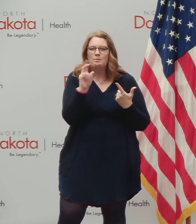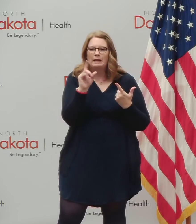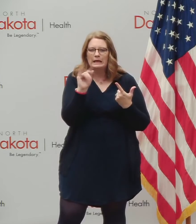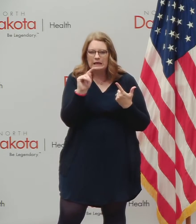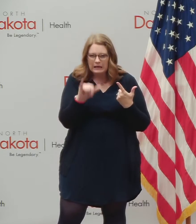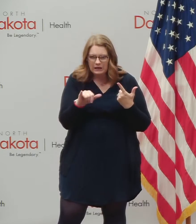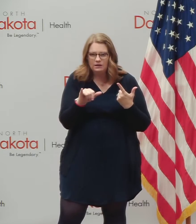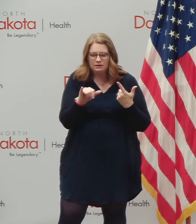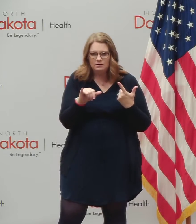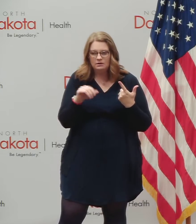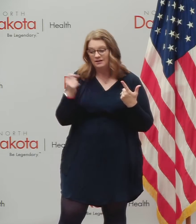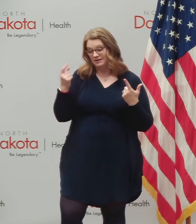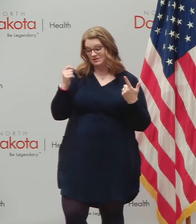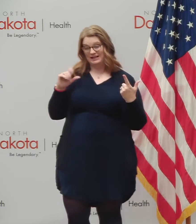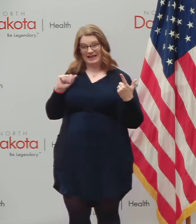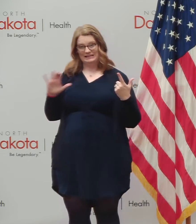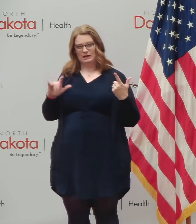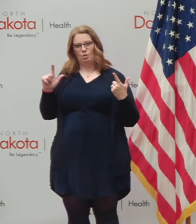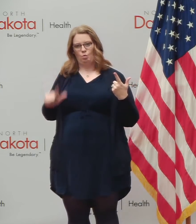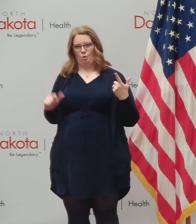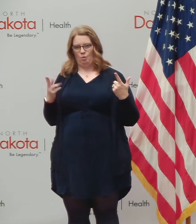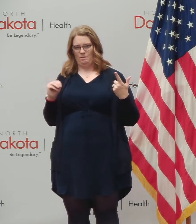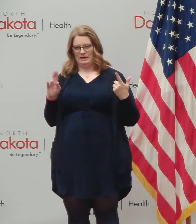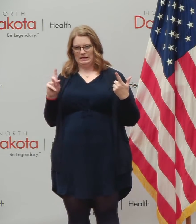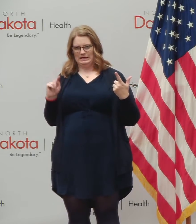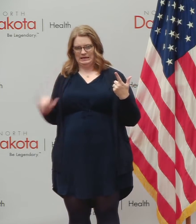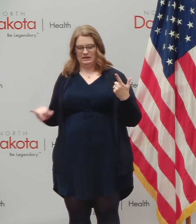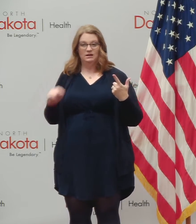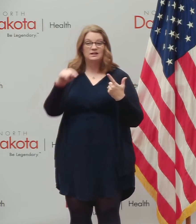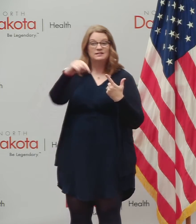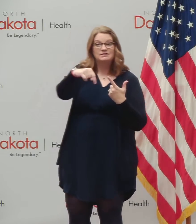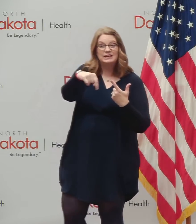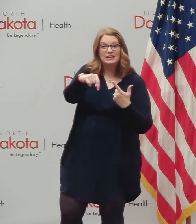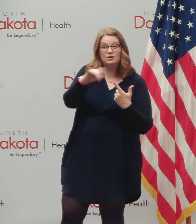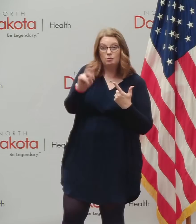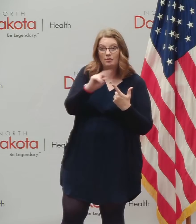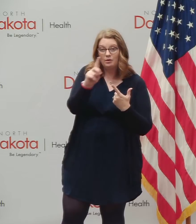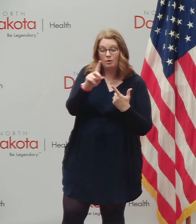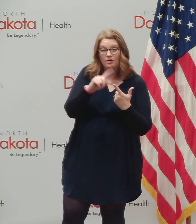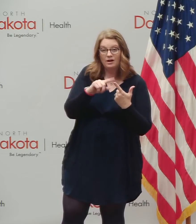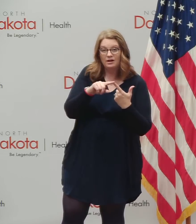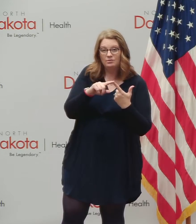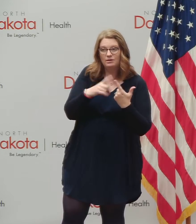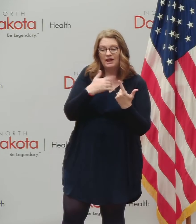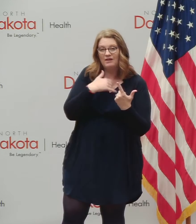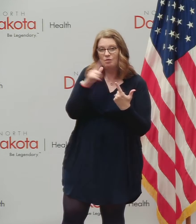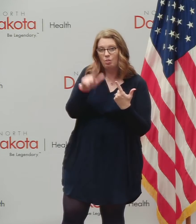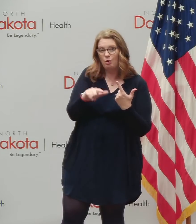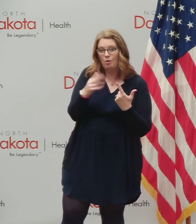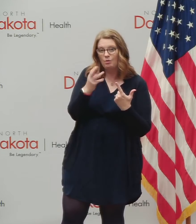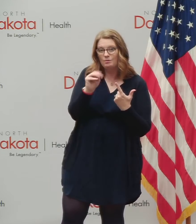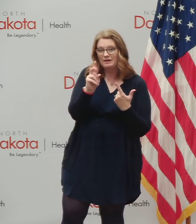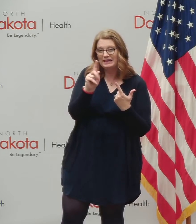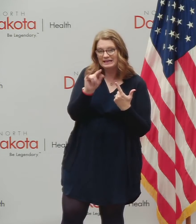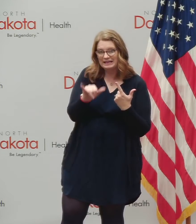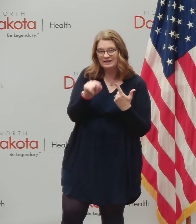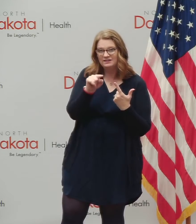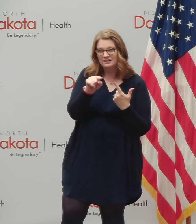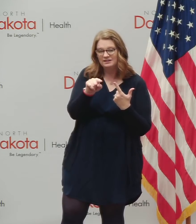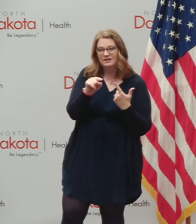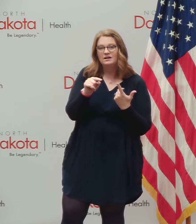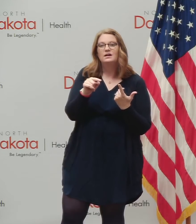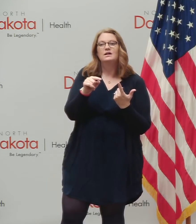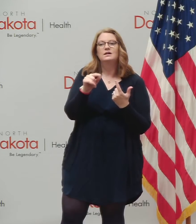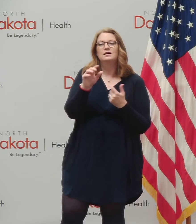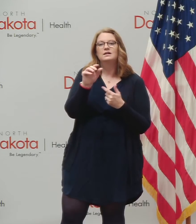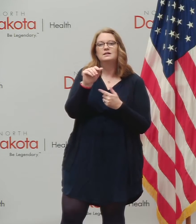you've got low humidity. And here in North Dakota, when we heat our indoor spaces in the winter, we've got low humidity. And with the low humidity,